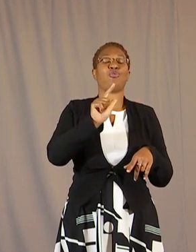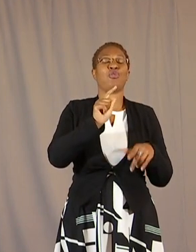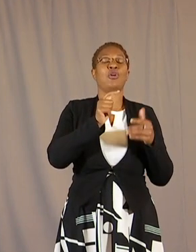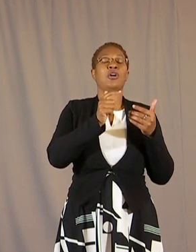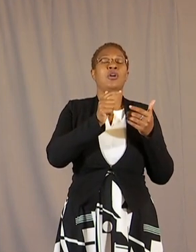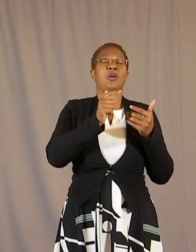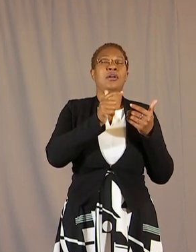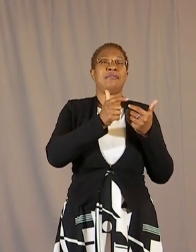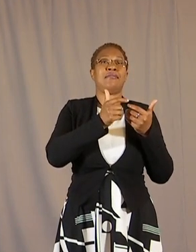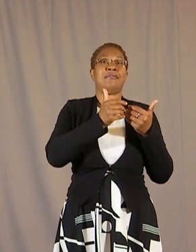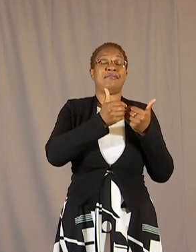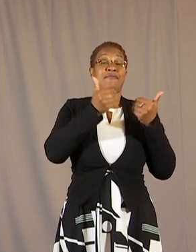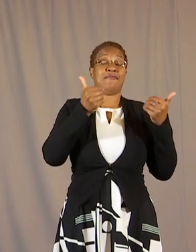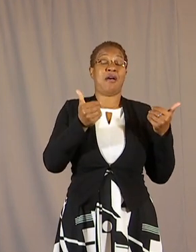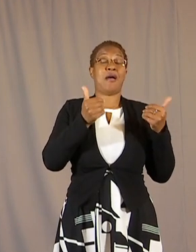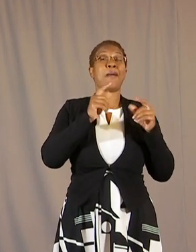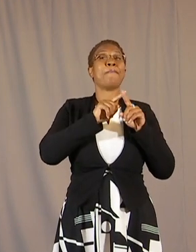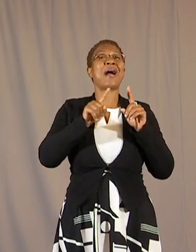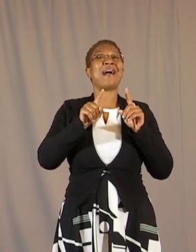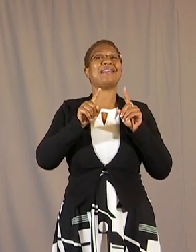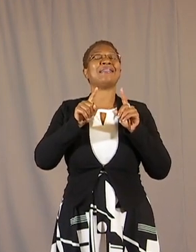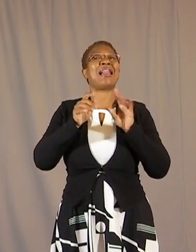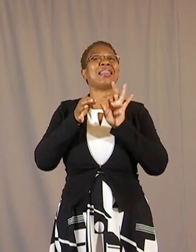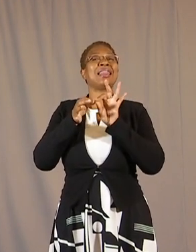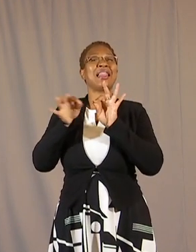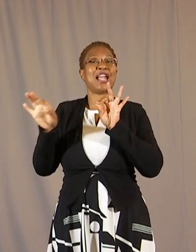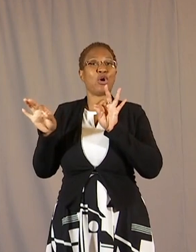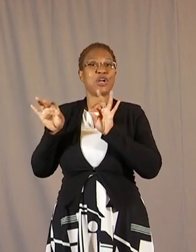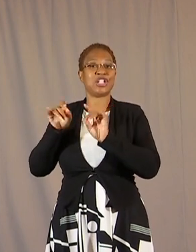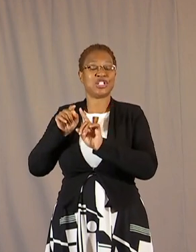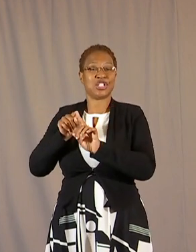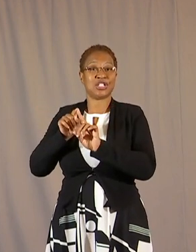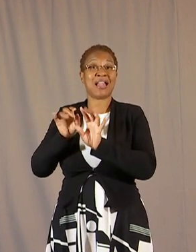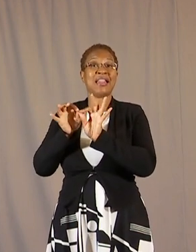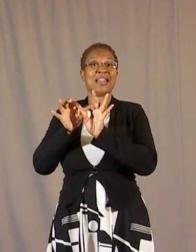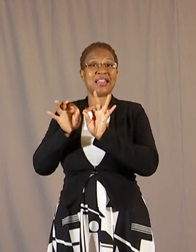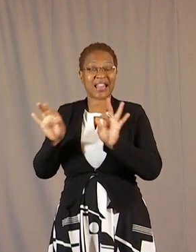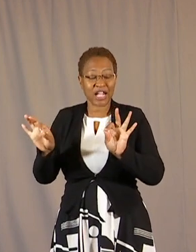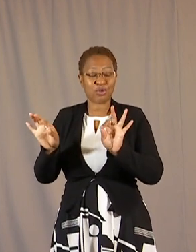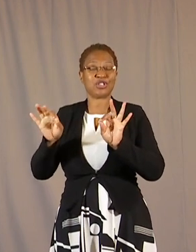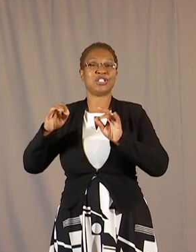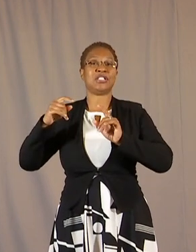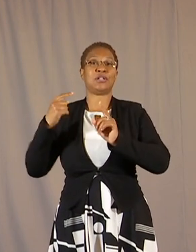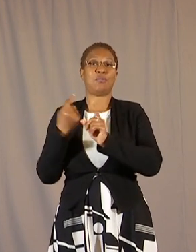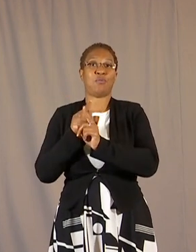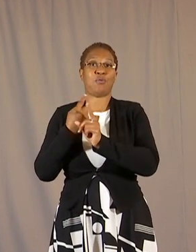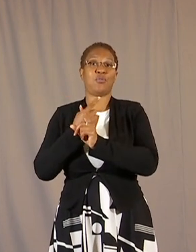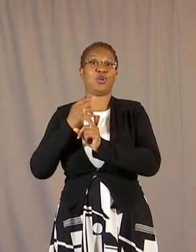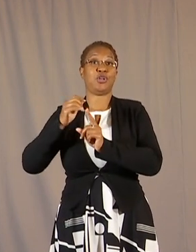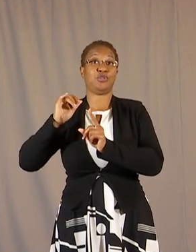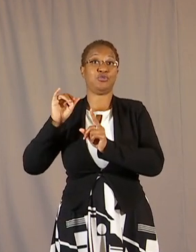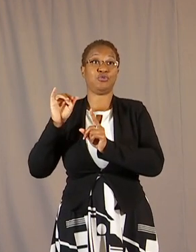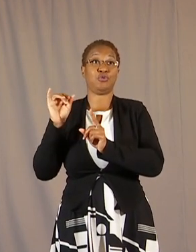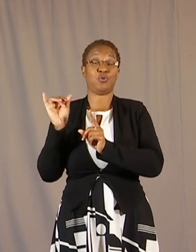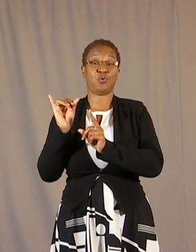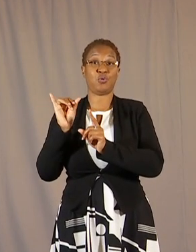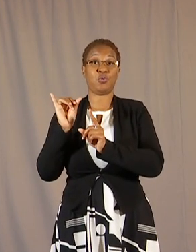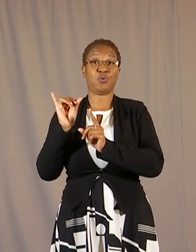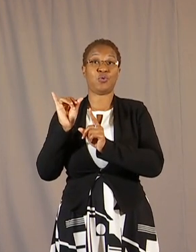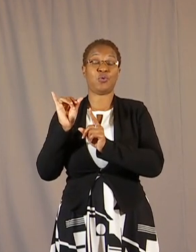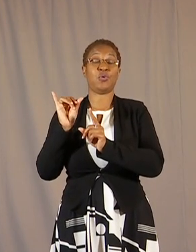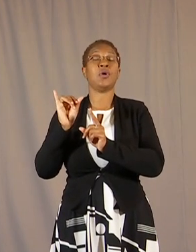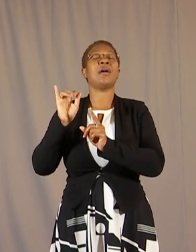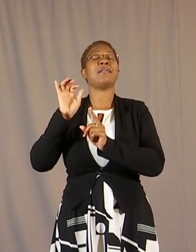right? Continuing to ensure that language is appropriate to our residents,